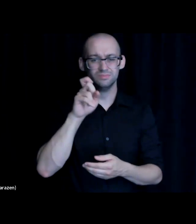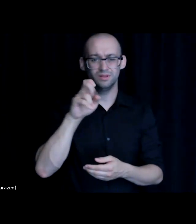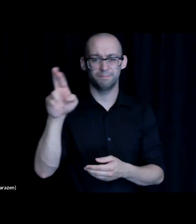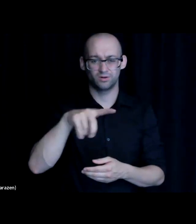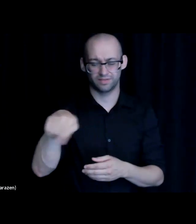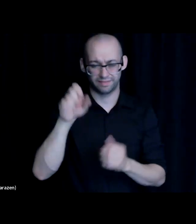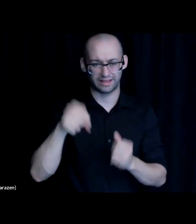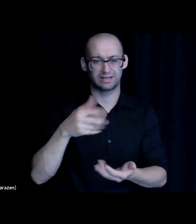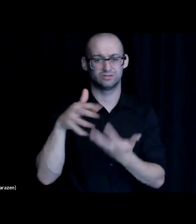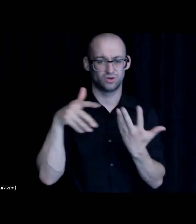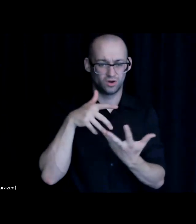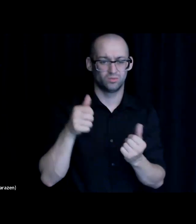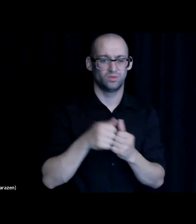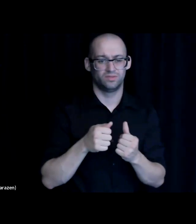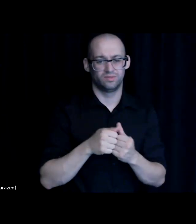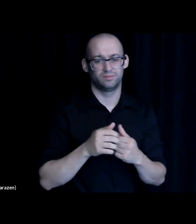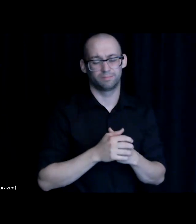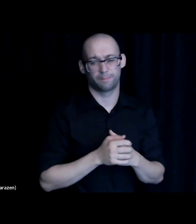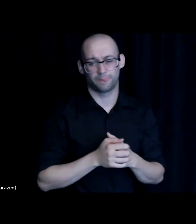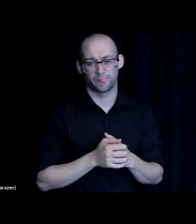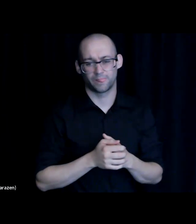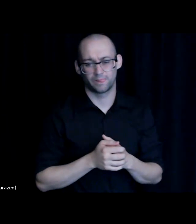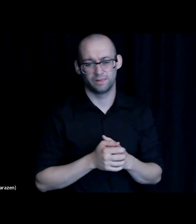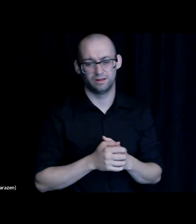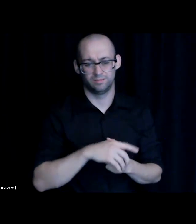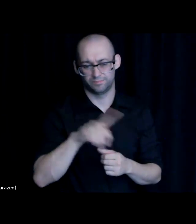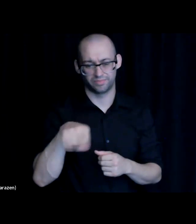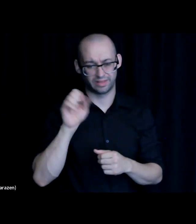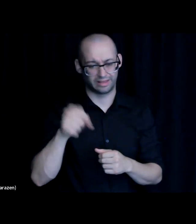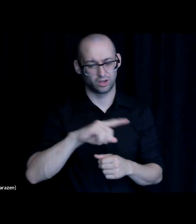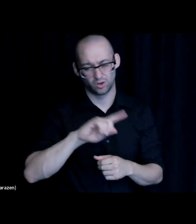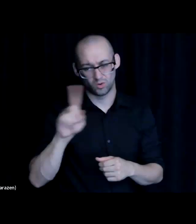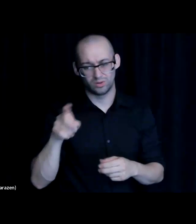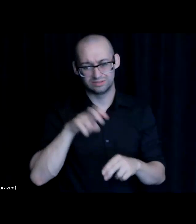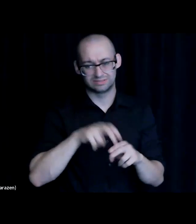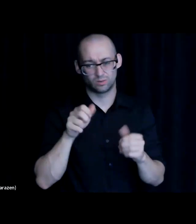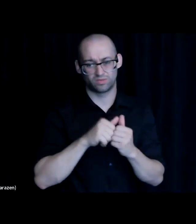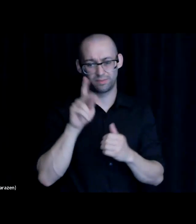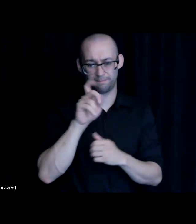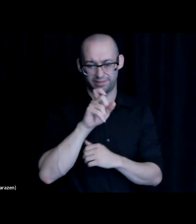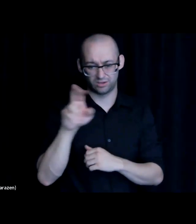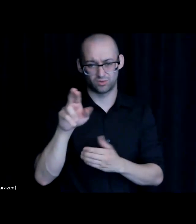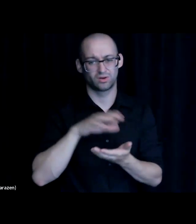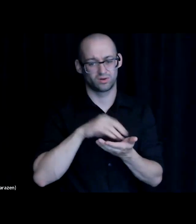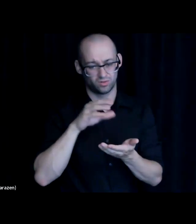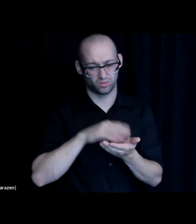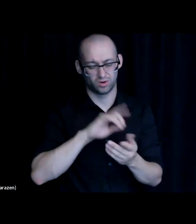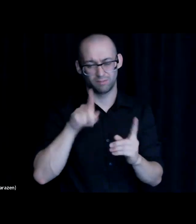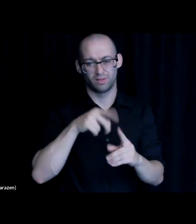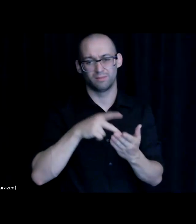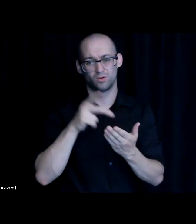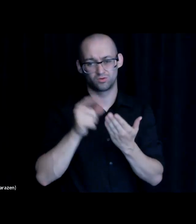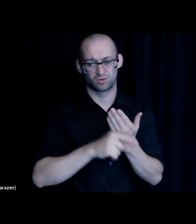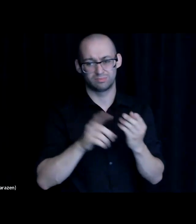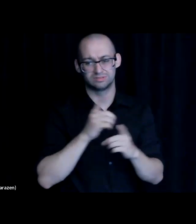multiple programs like that throughout the campus where they can go sit with their peers and learn, and learn about different programs and different